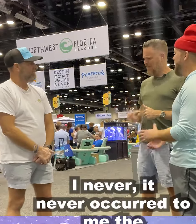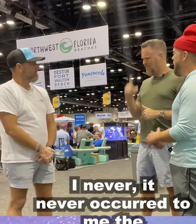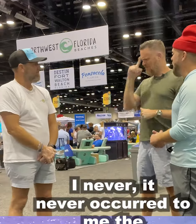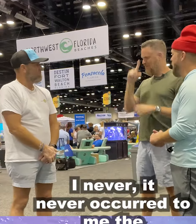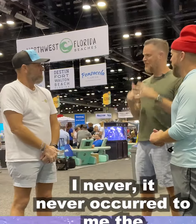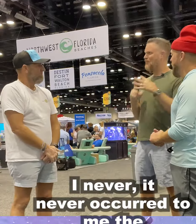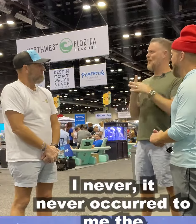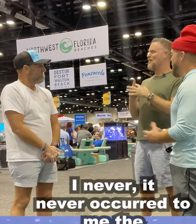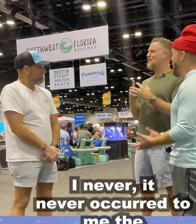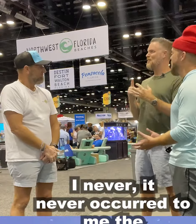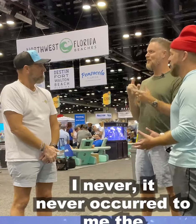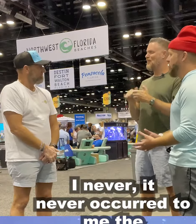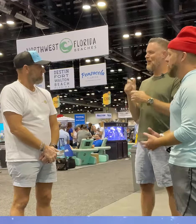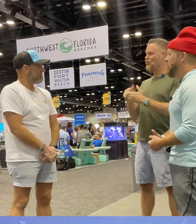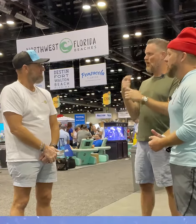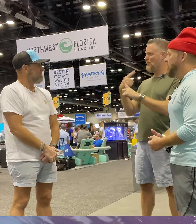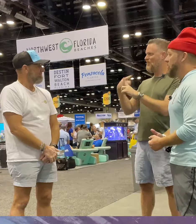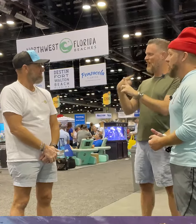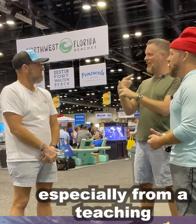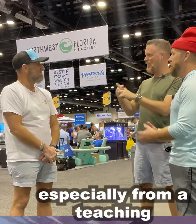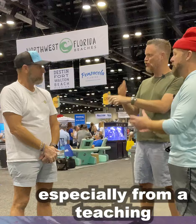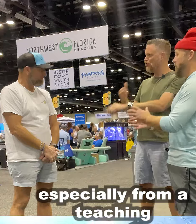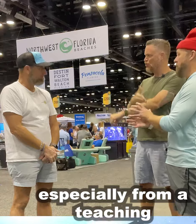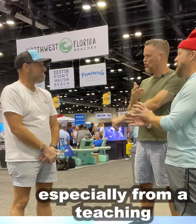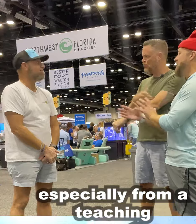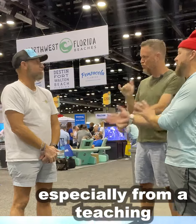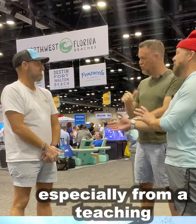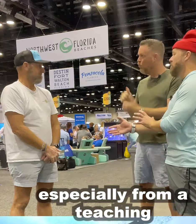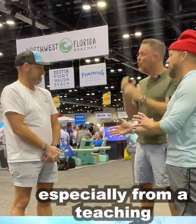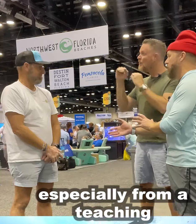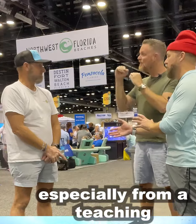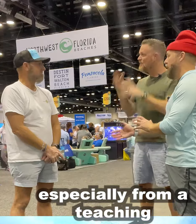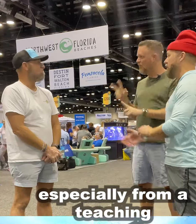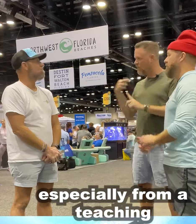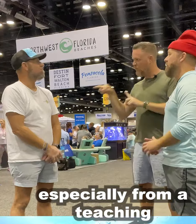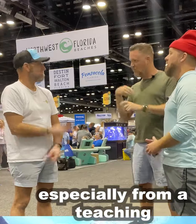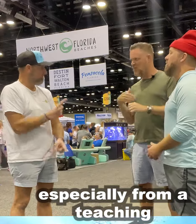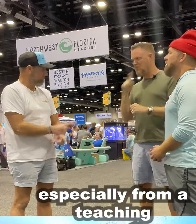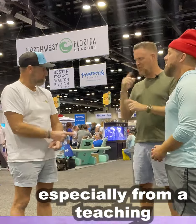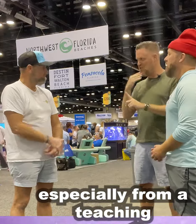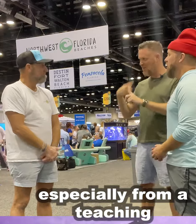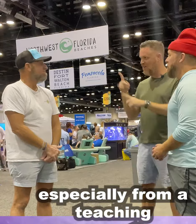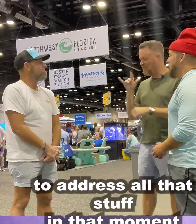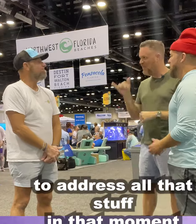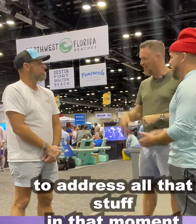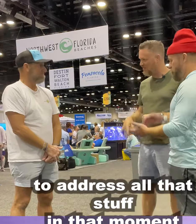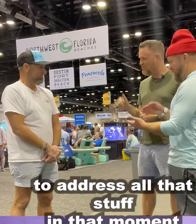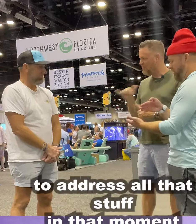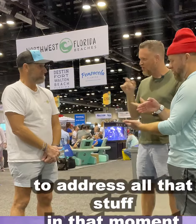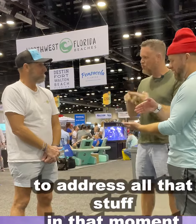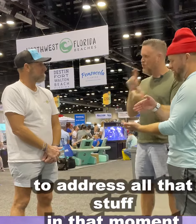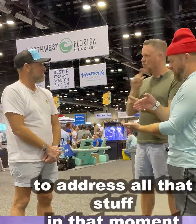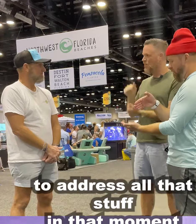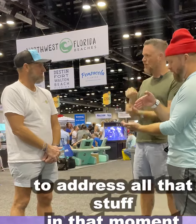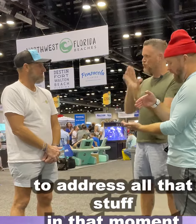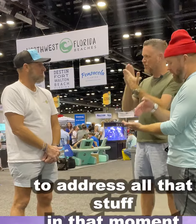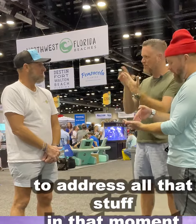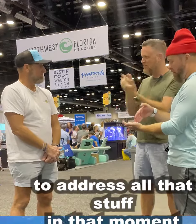me the advantages, especially from a teaching perspective, to address all that stuff in that